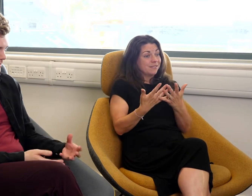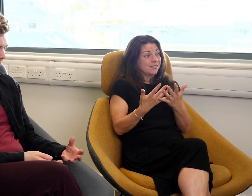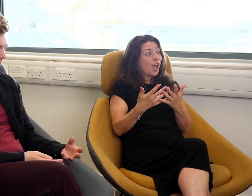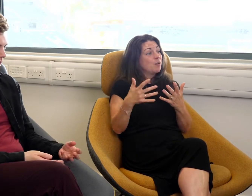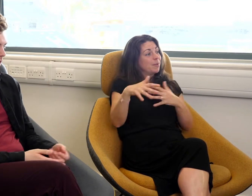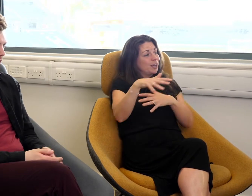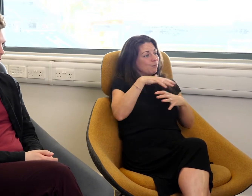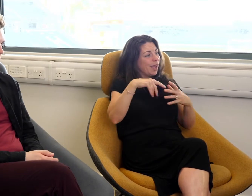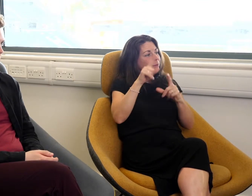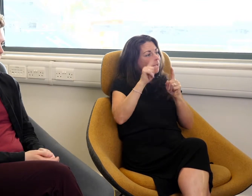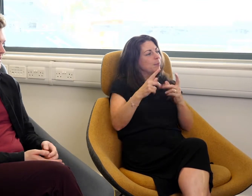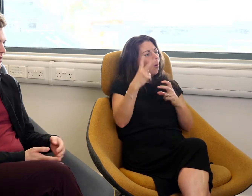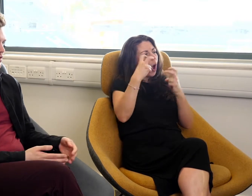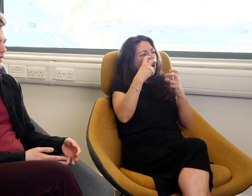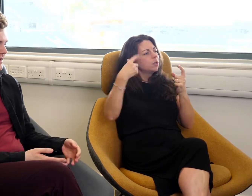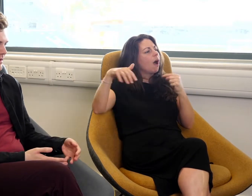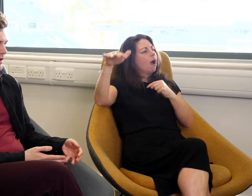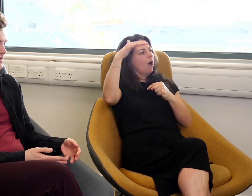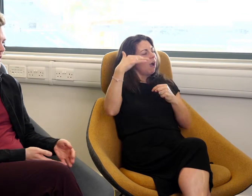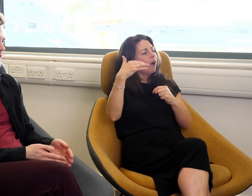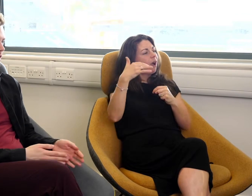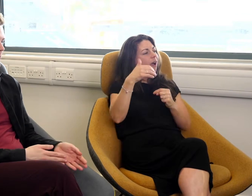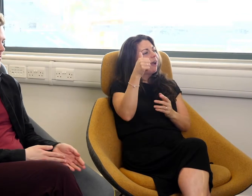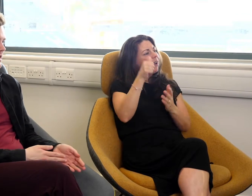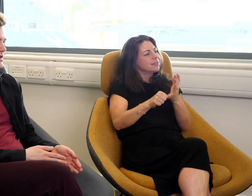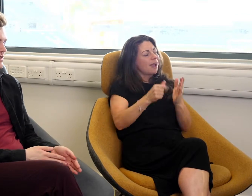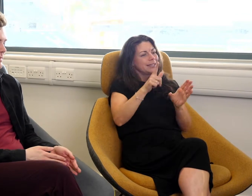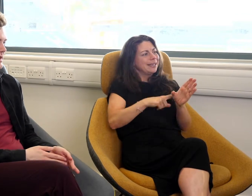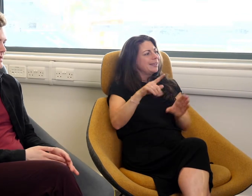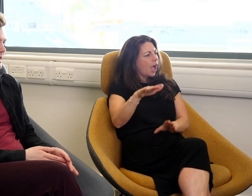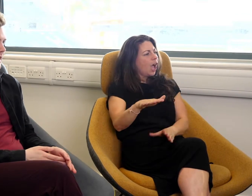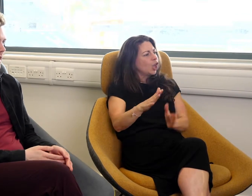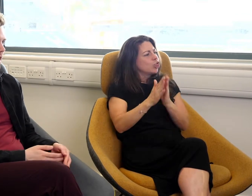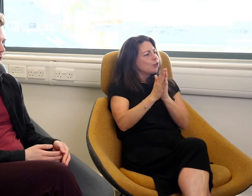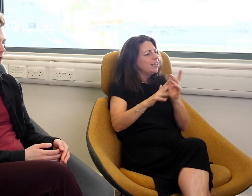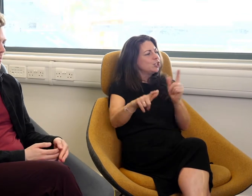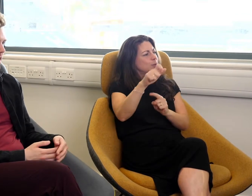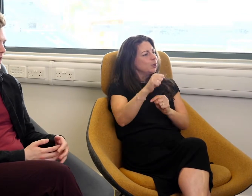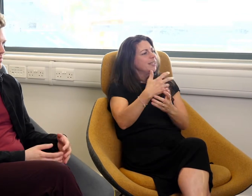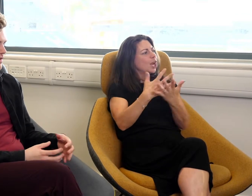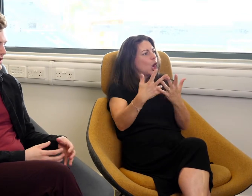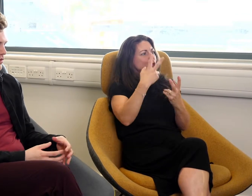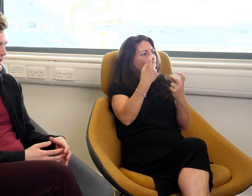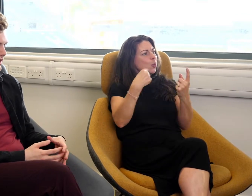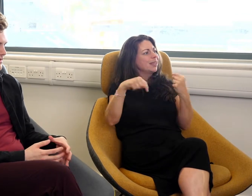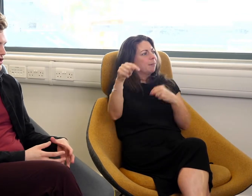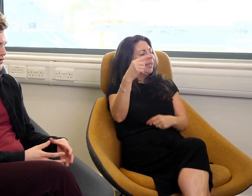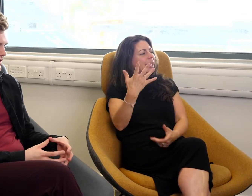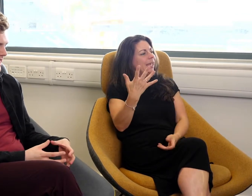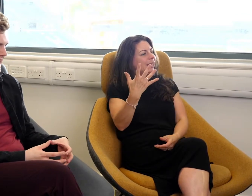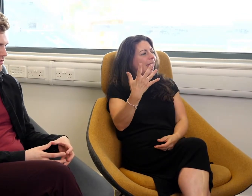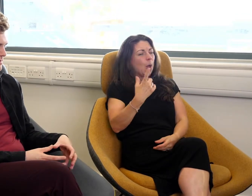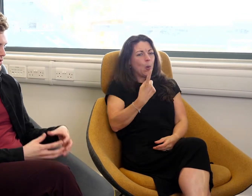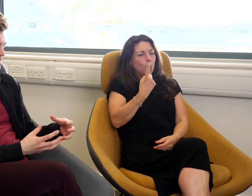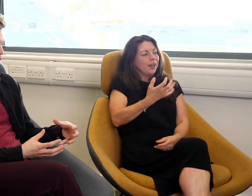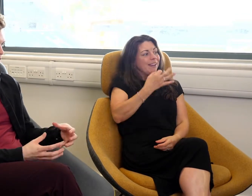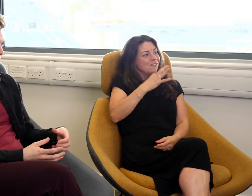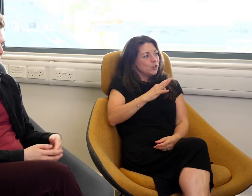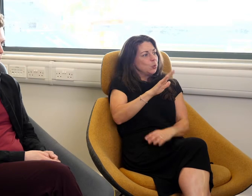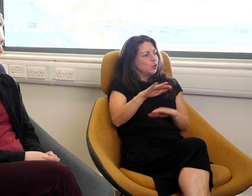me. It started off really when I was quite young in that religious community. I was one of the only kind of children there. It was mostly older people.